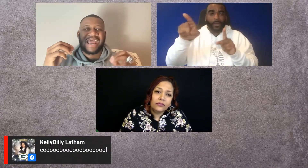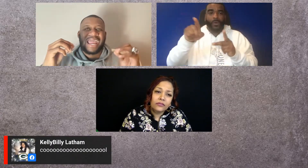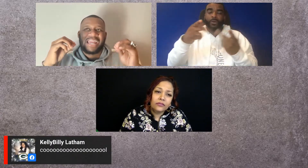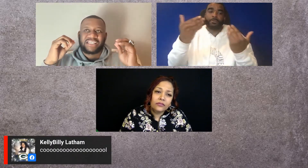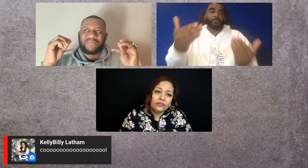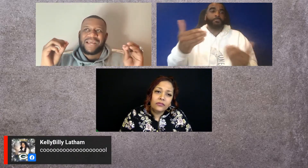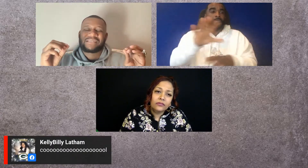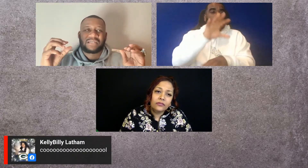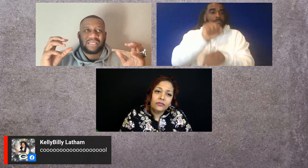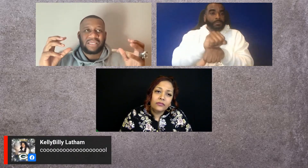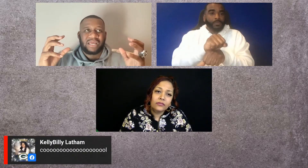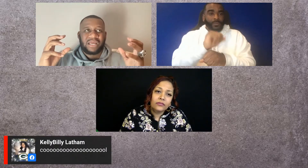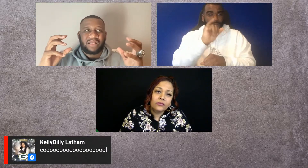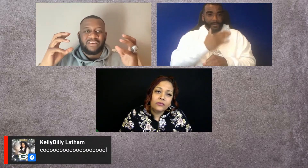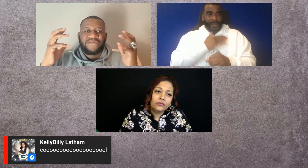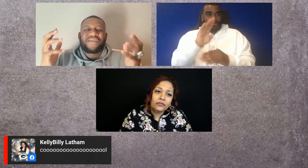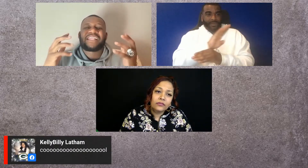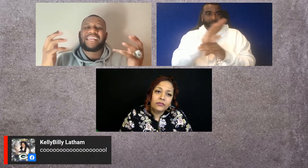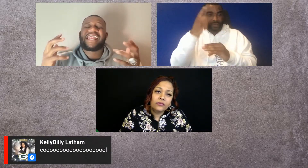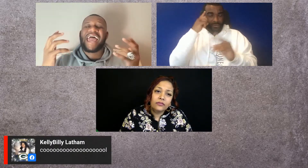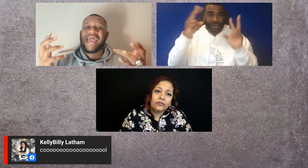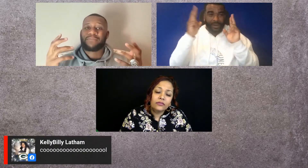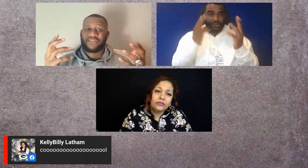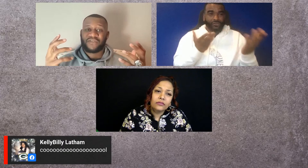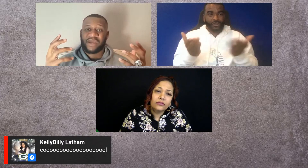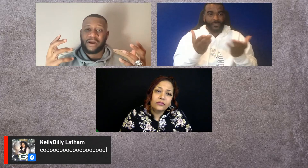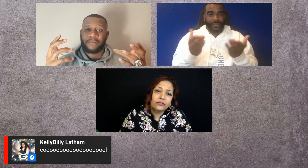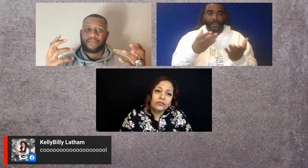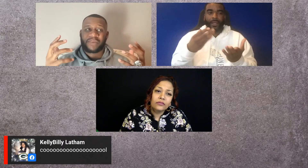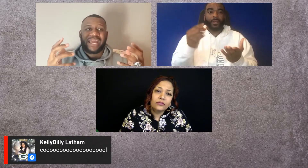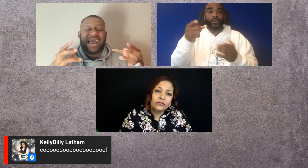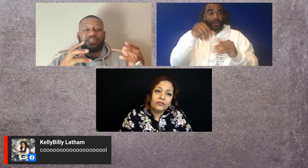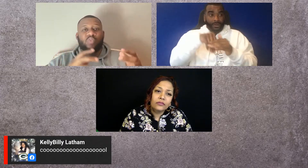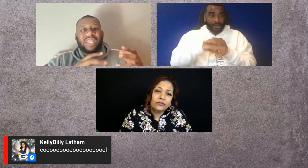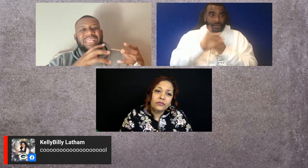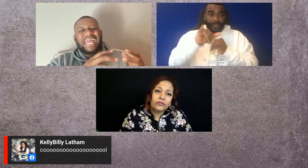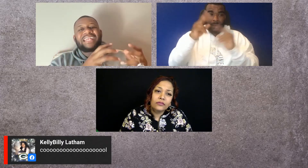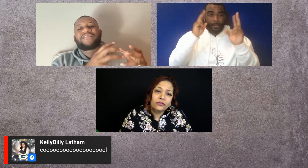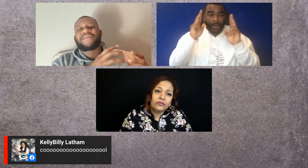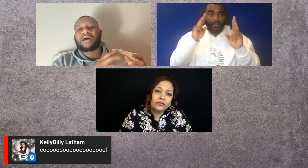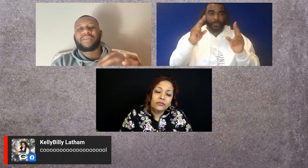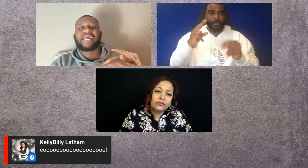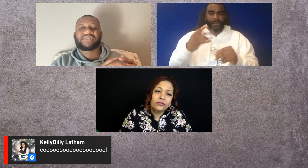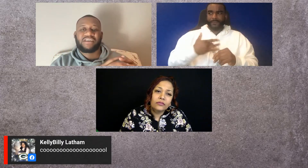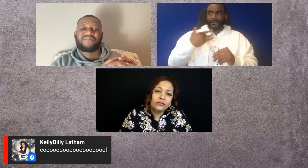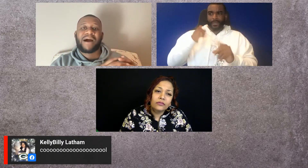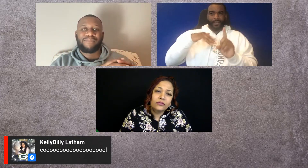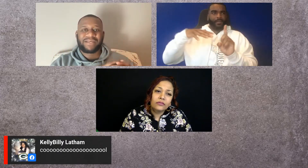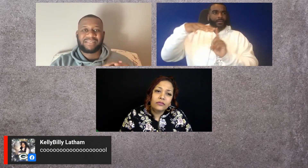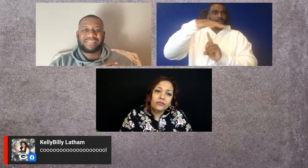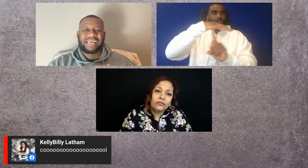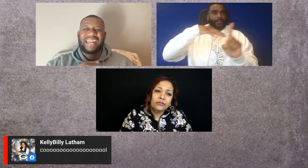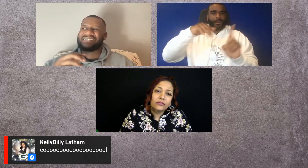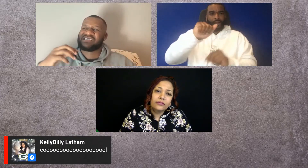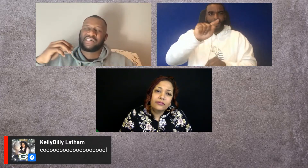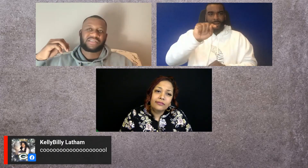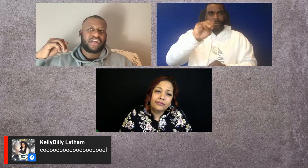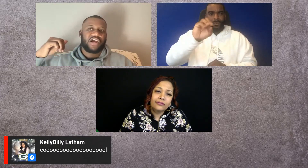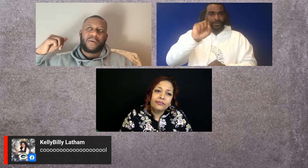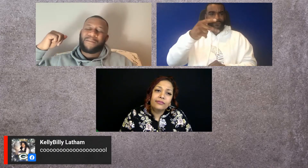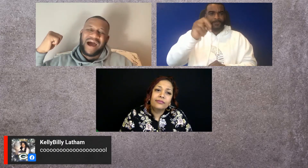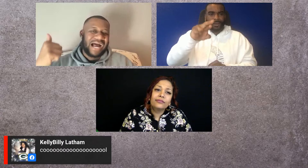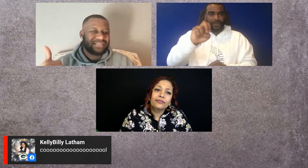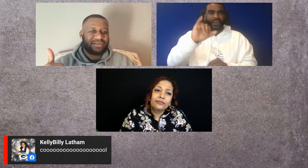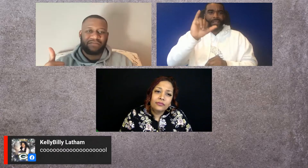service. And it's basically the feeling in the atmosphere is what laid the foundation of my business. And that's